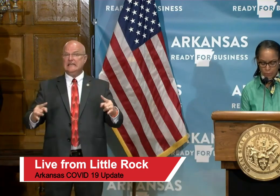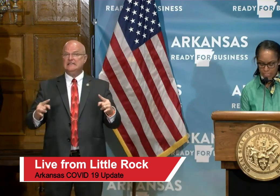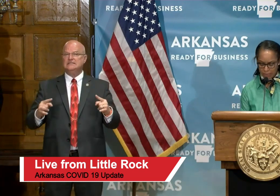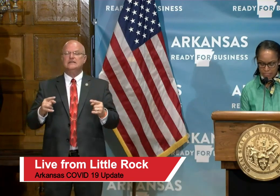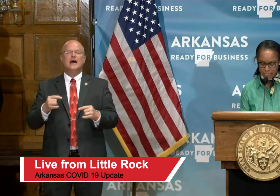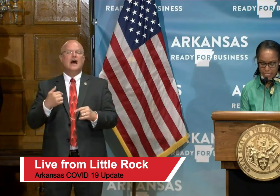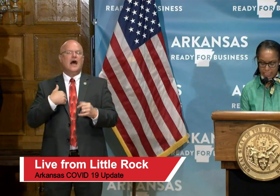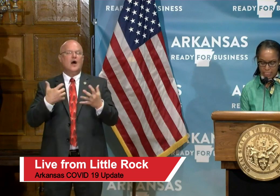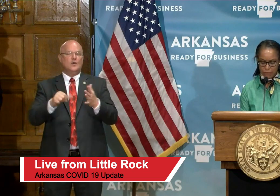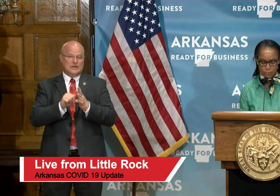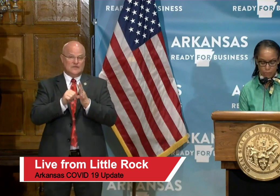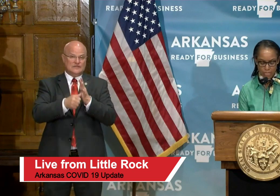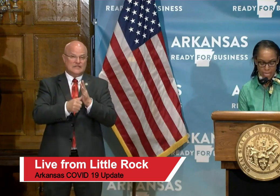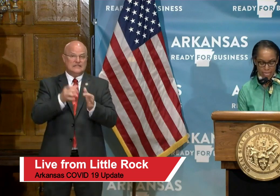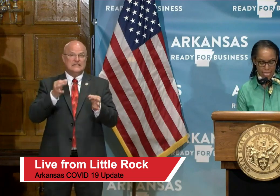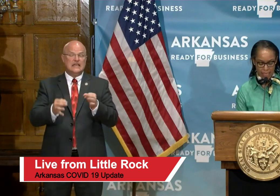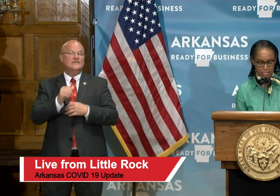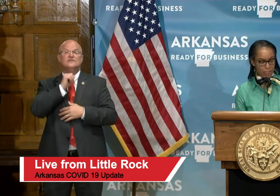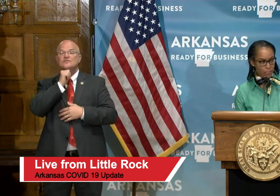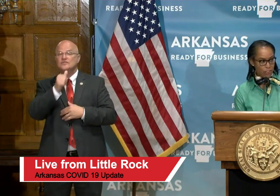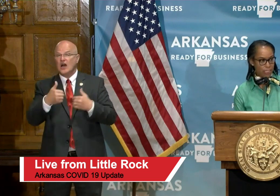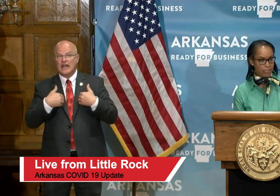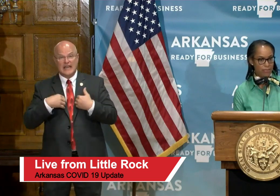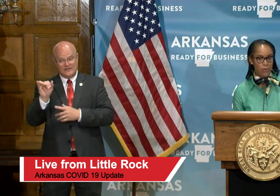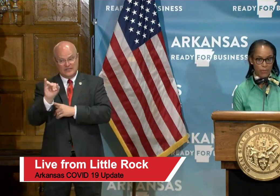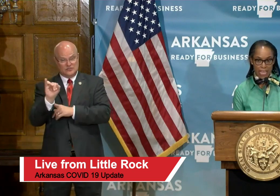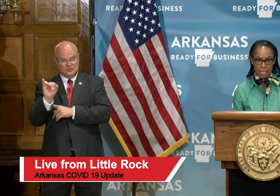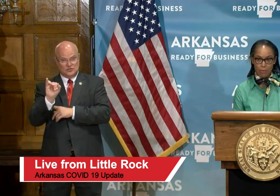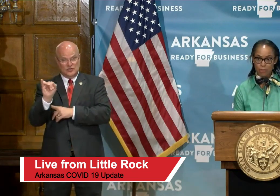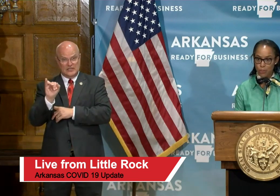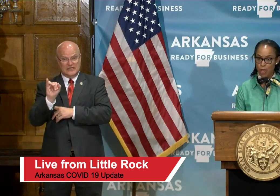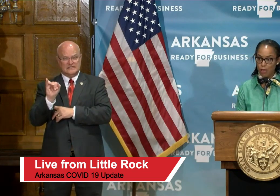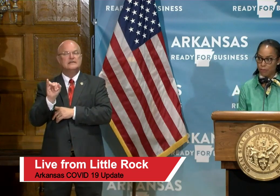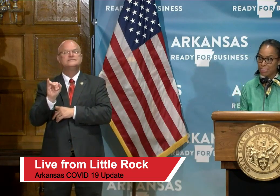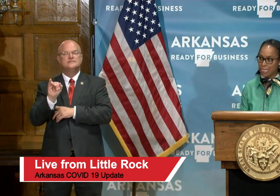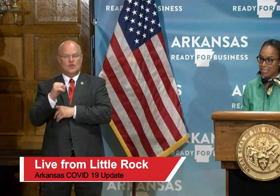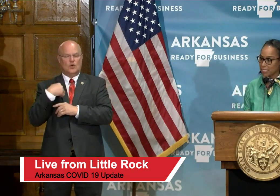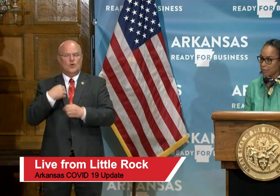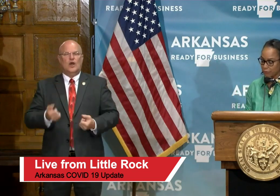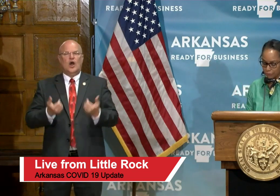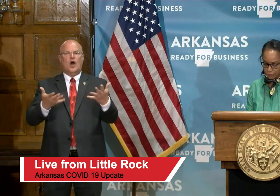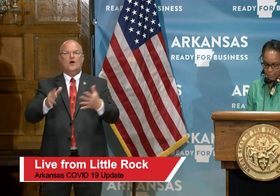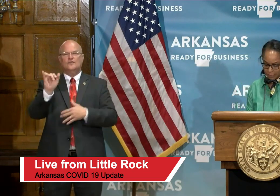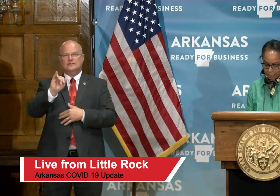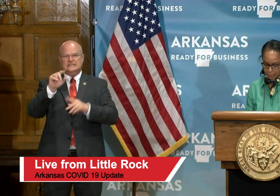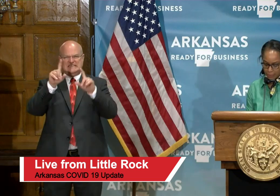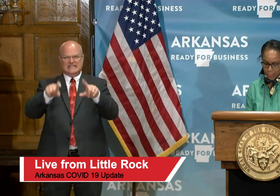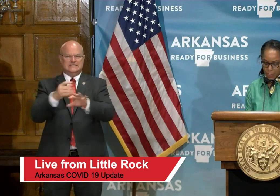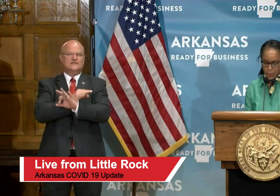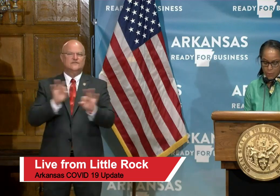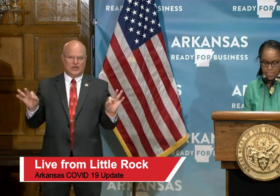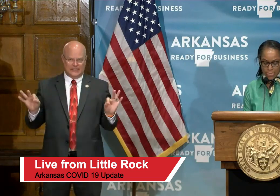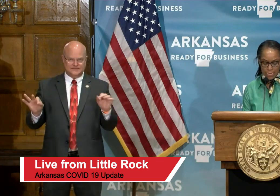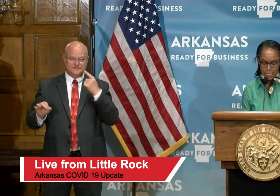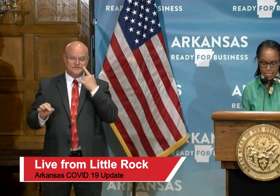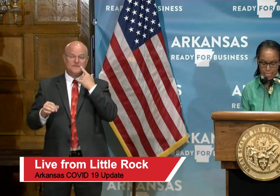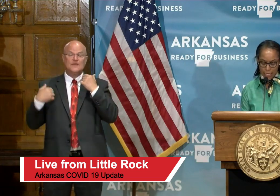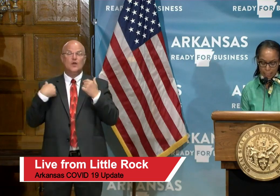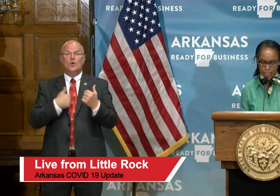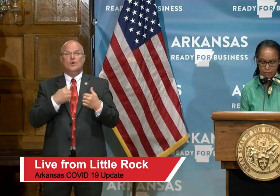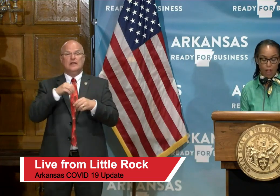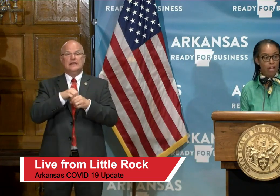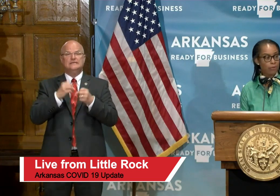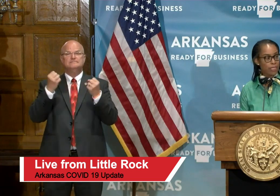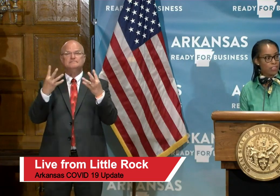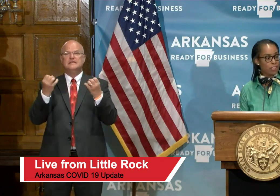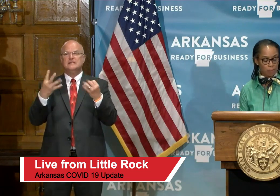what I really want to emphasize, if you do not have insurance, we're able to offer testing for free. We're in